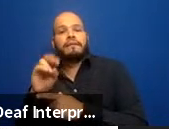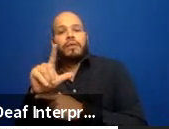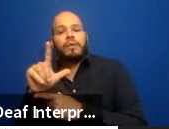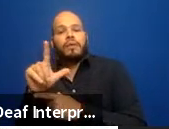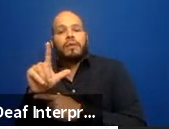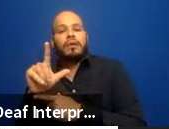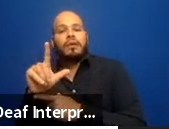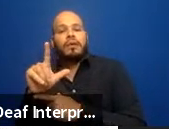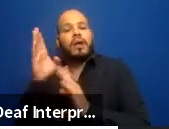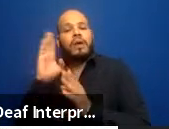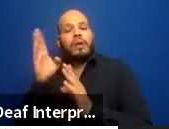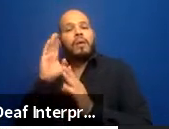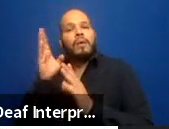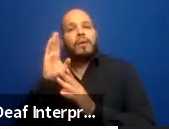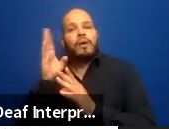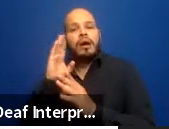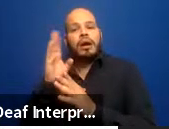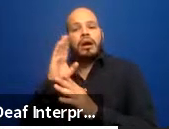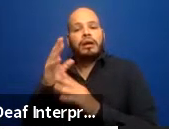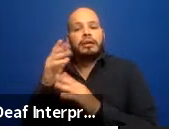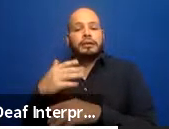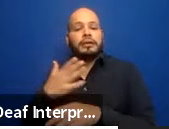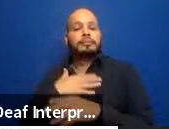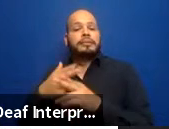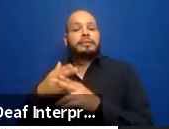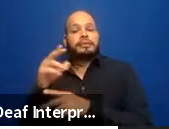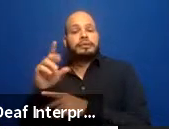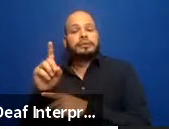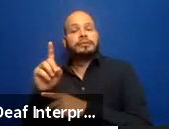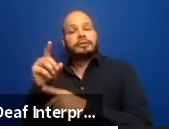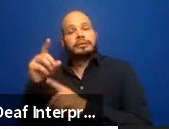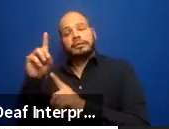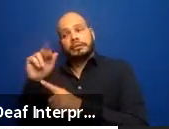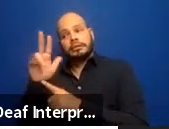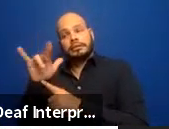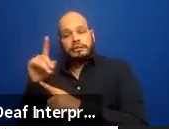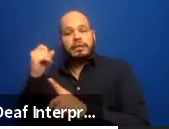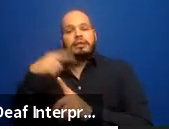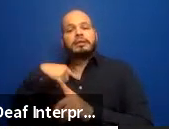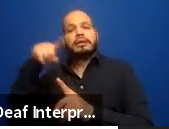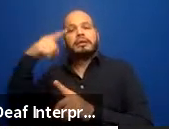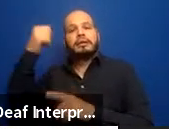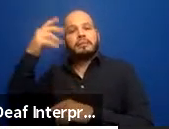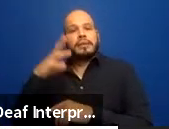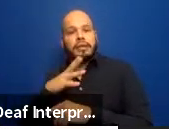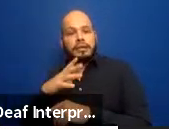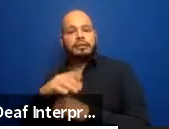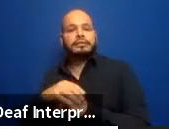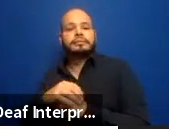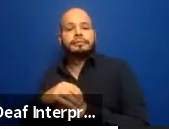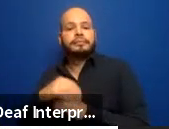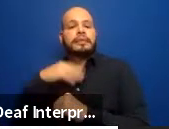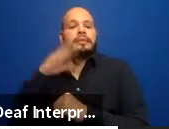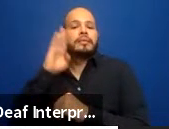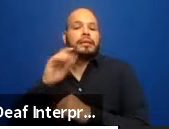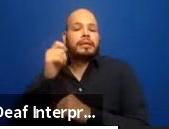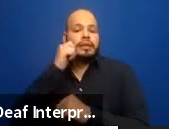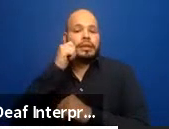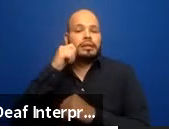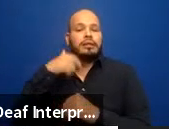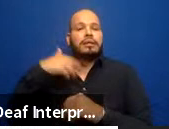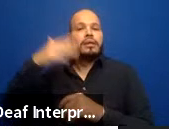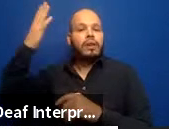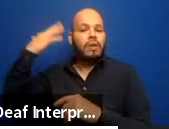long gray and brown locks. I've been working with young folks and families for the last 30 years